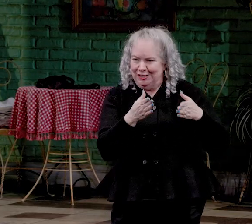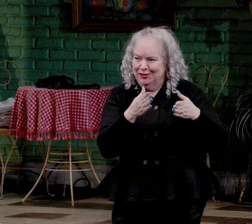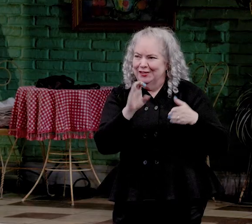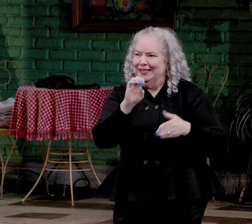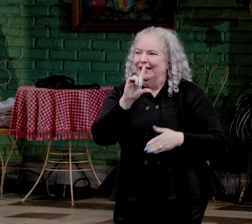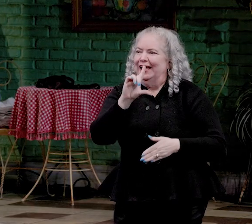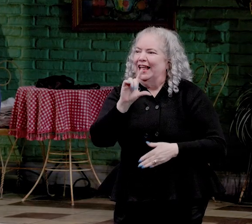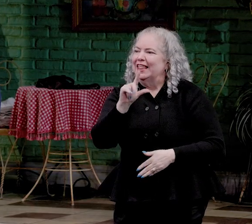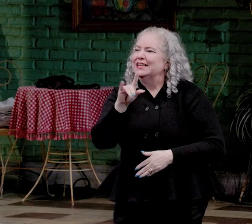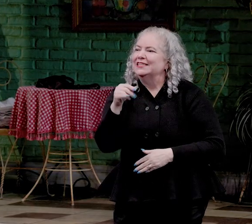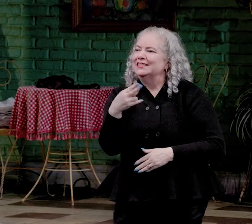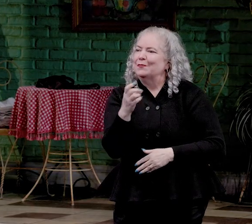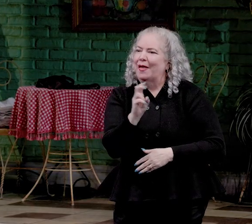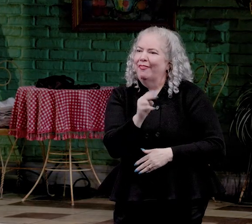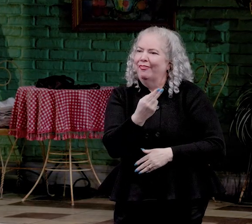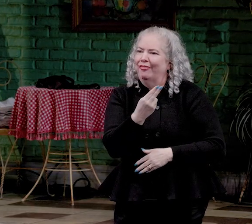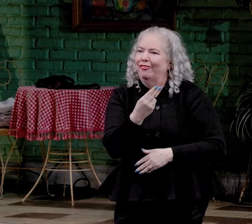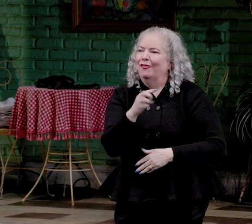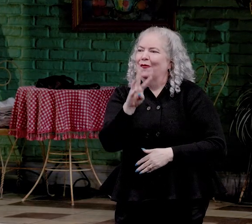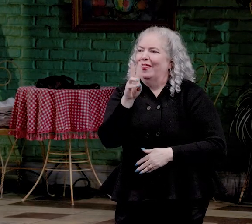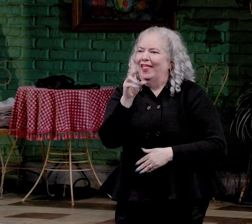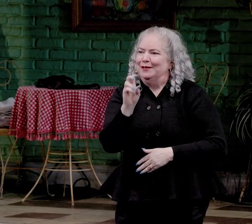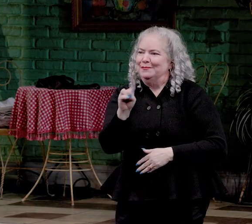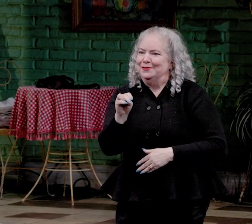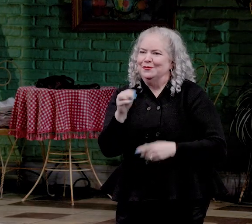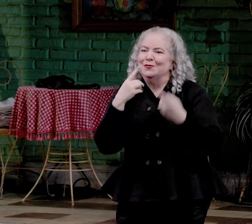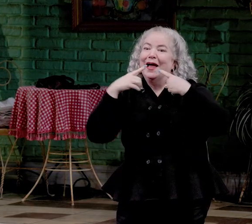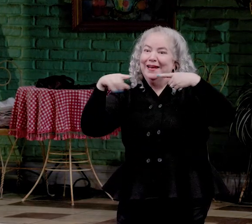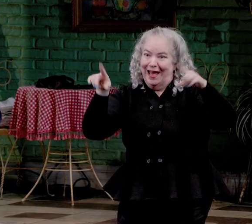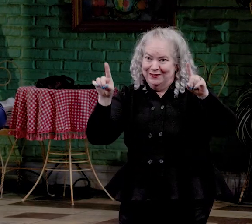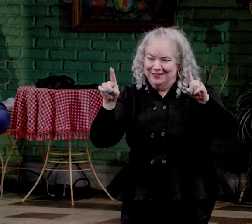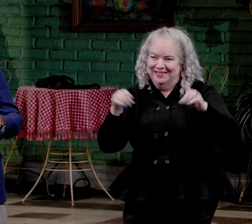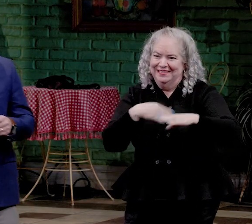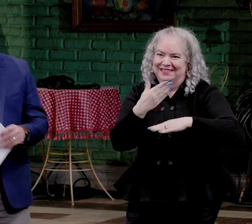Elizabeth Williamson to the stage to announce Geva's upcoming season.